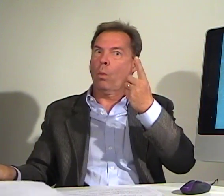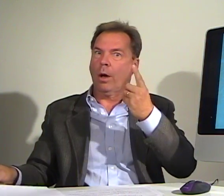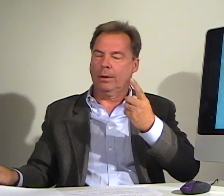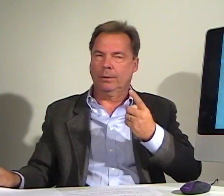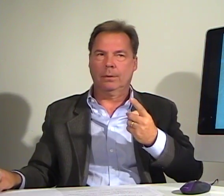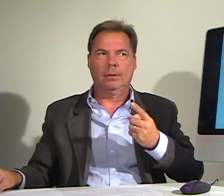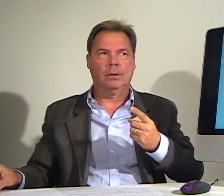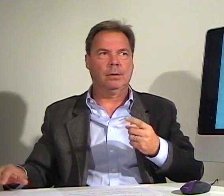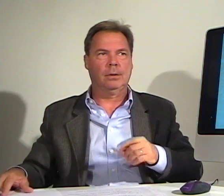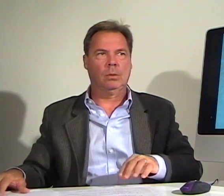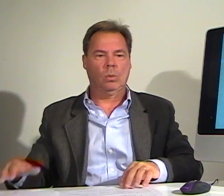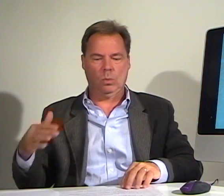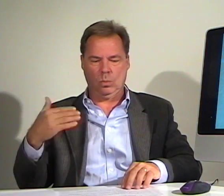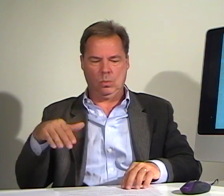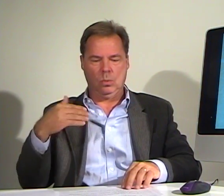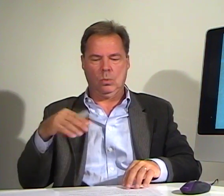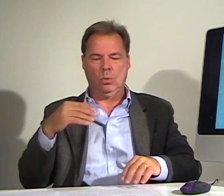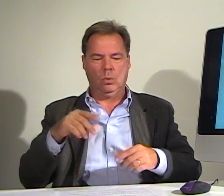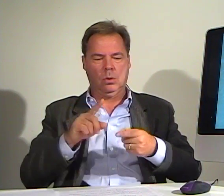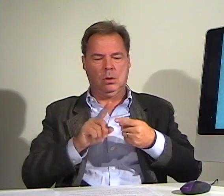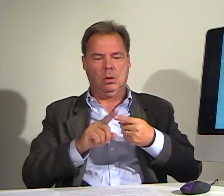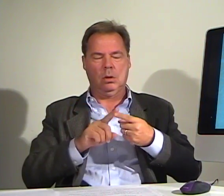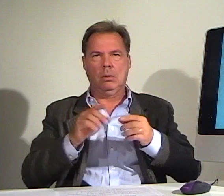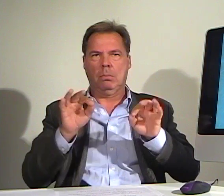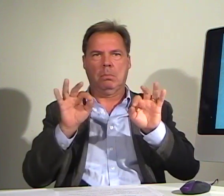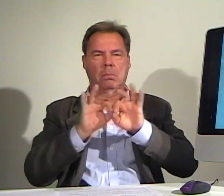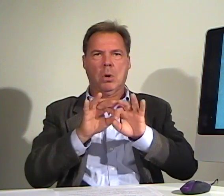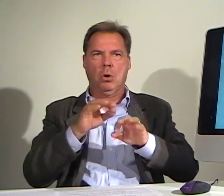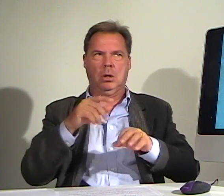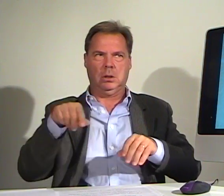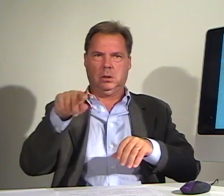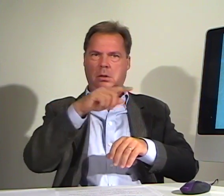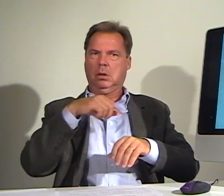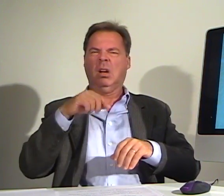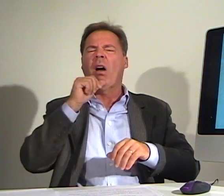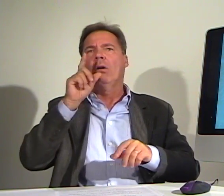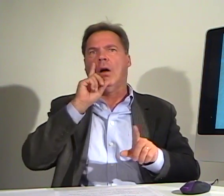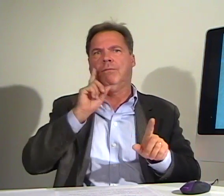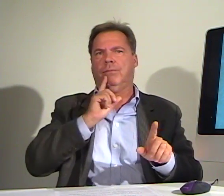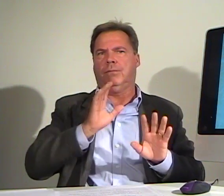Really, there are 2 points I want to discuss here. Number one